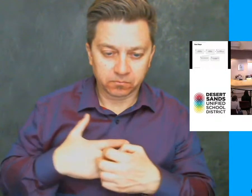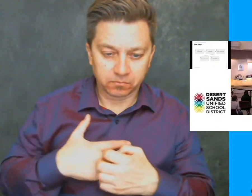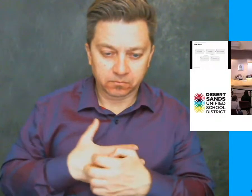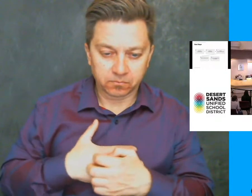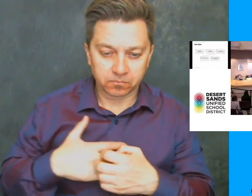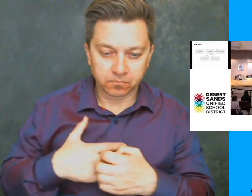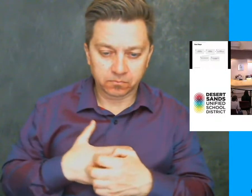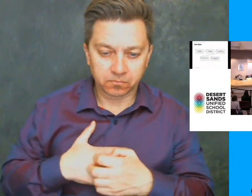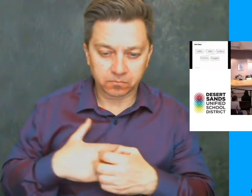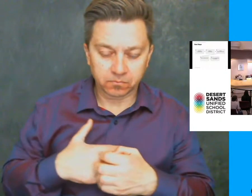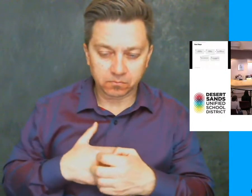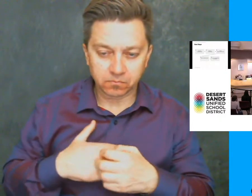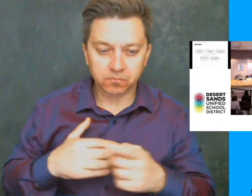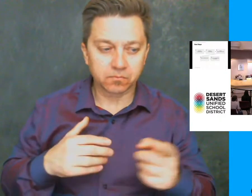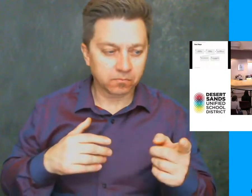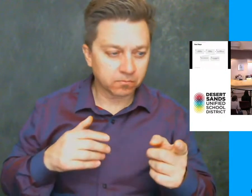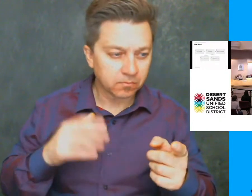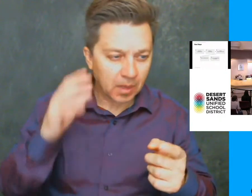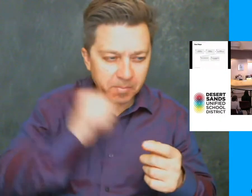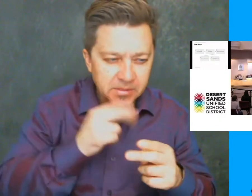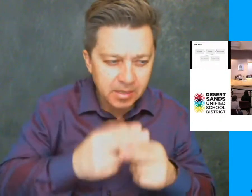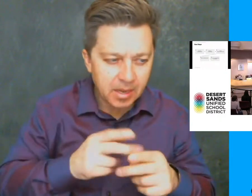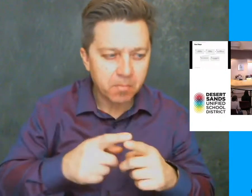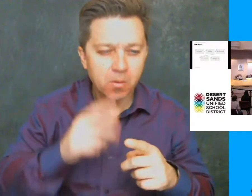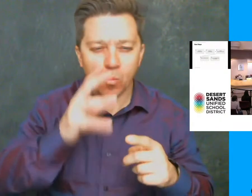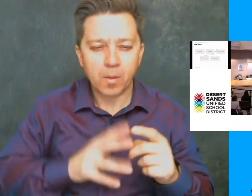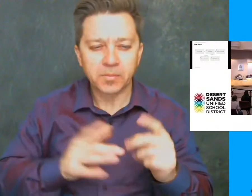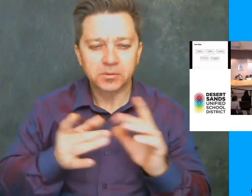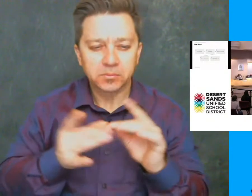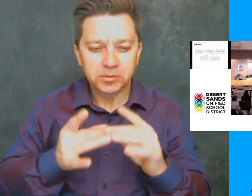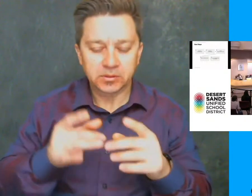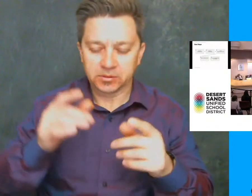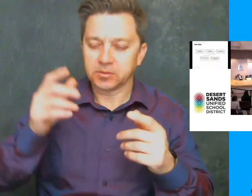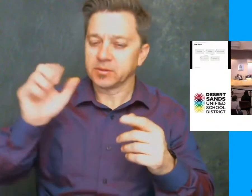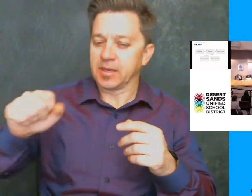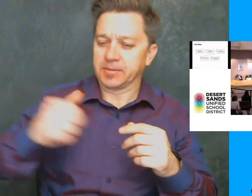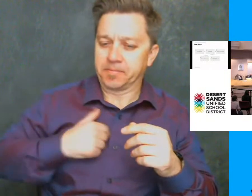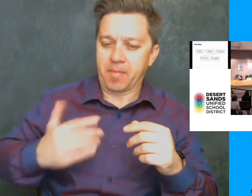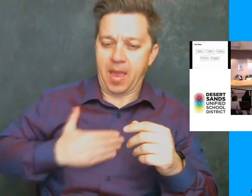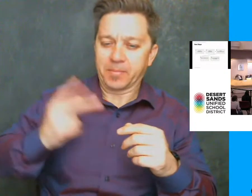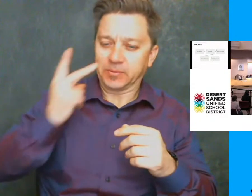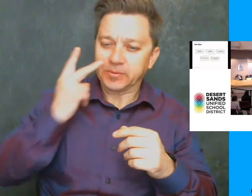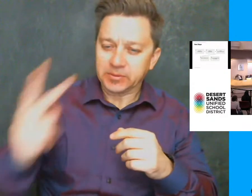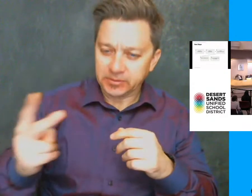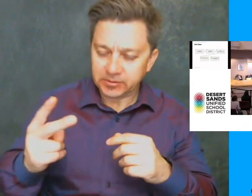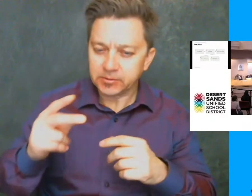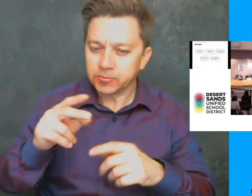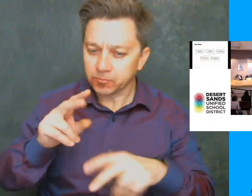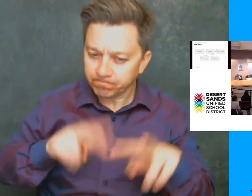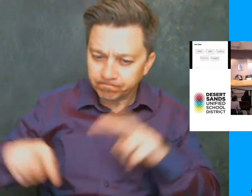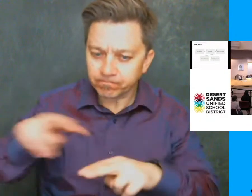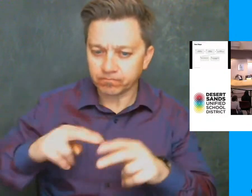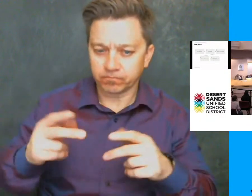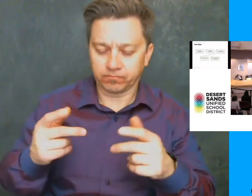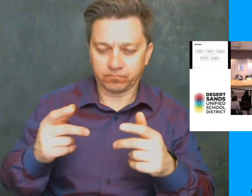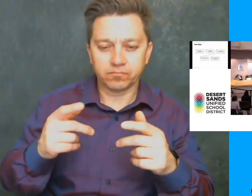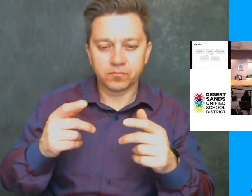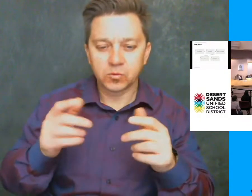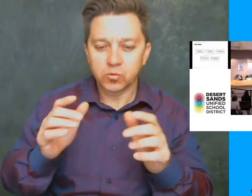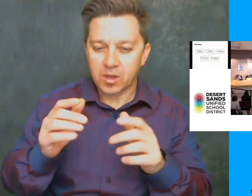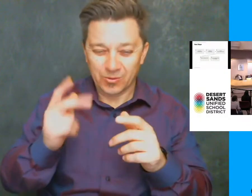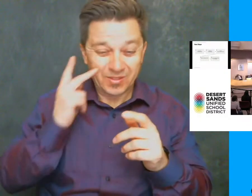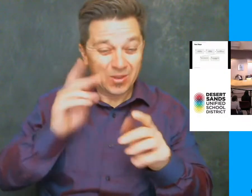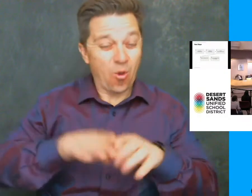Pierce. Yes, I'm happy to see that we're looking into enclosing those open spaces. As you said, a